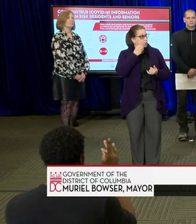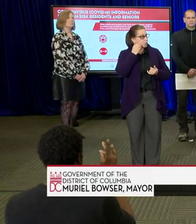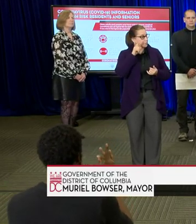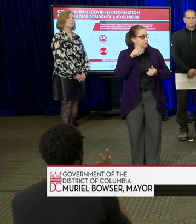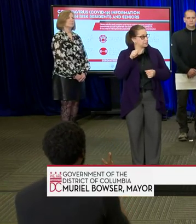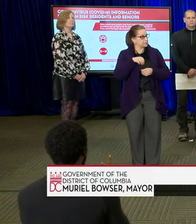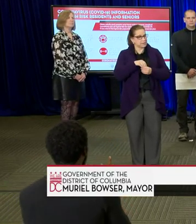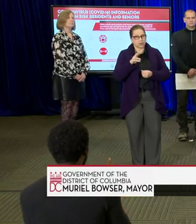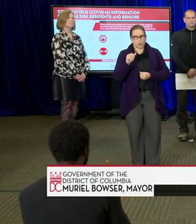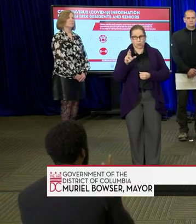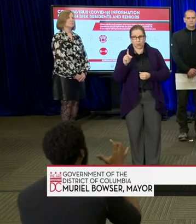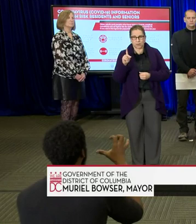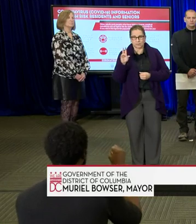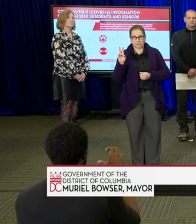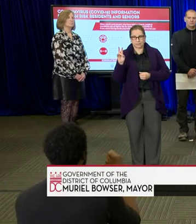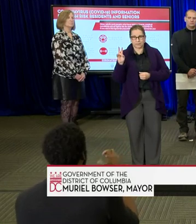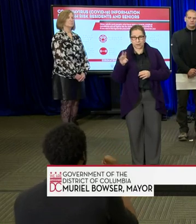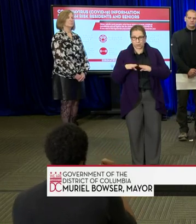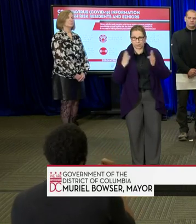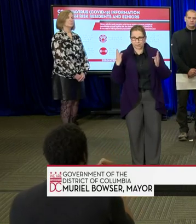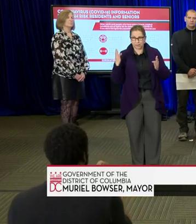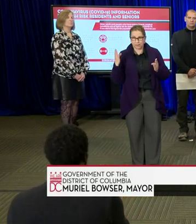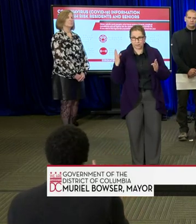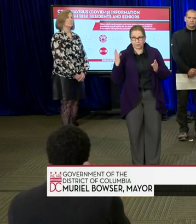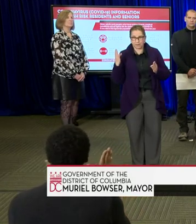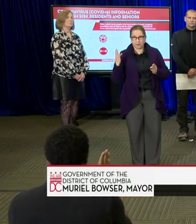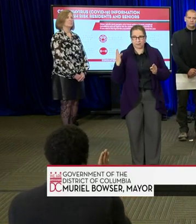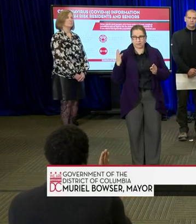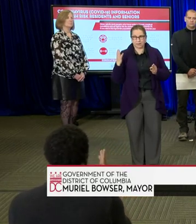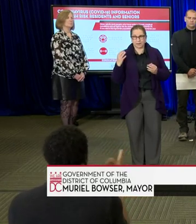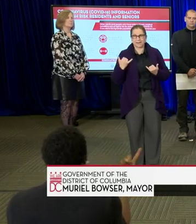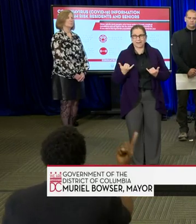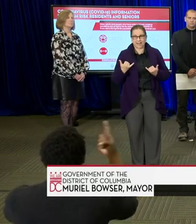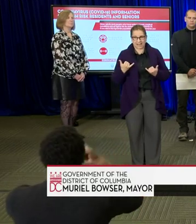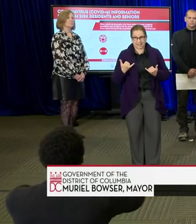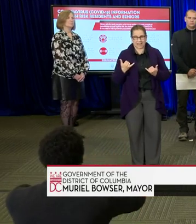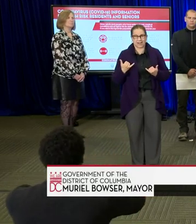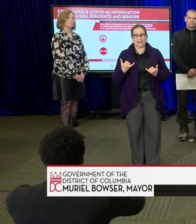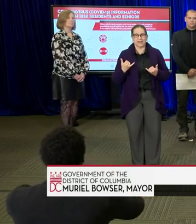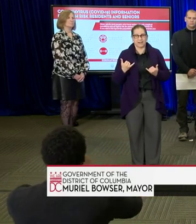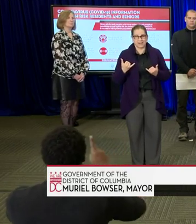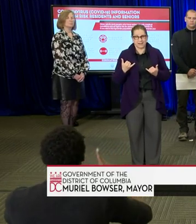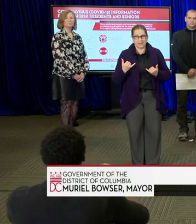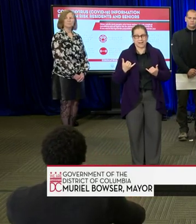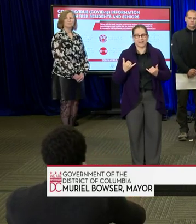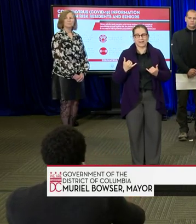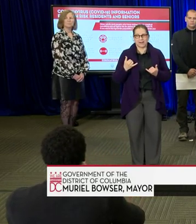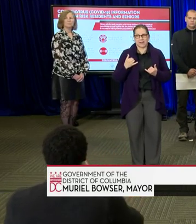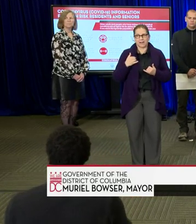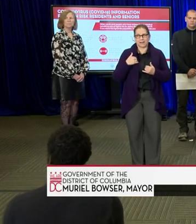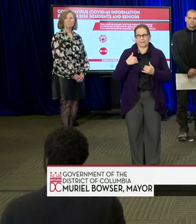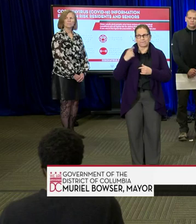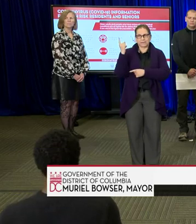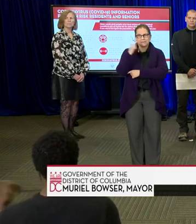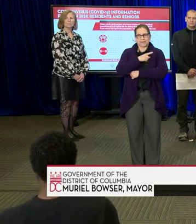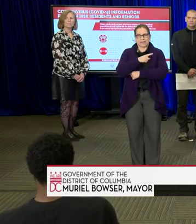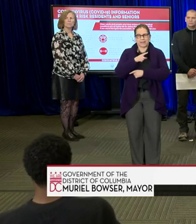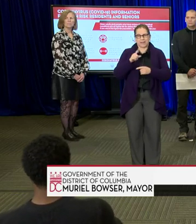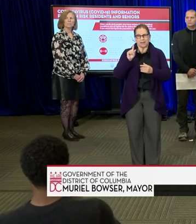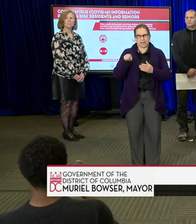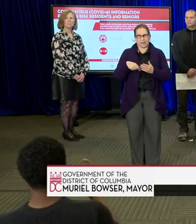the day, yes, they continue to remain open during the day hours. So they don't have